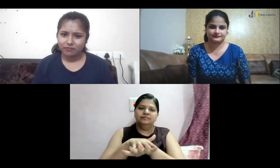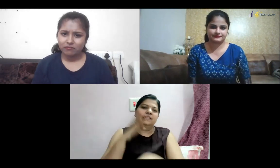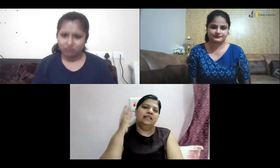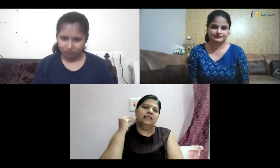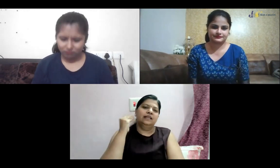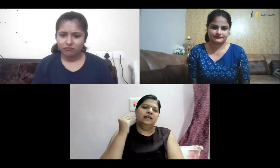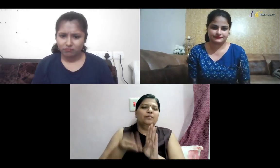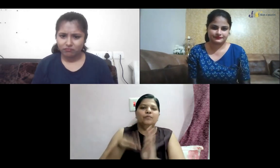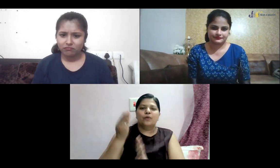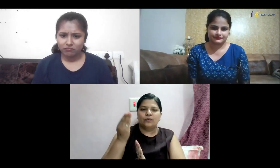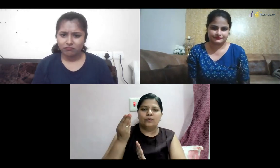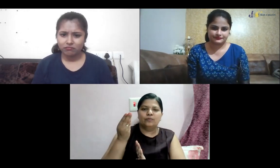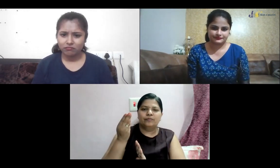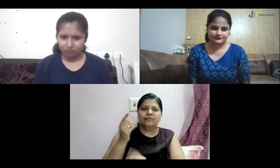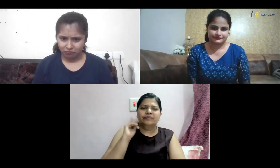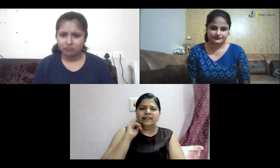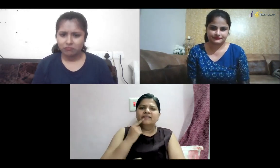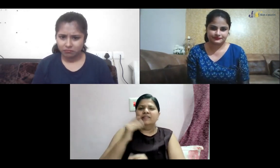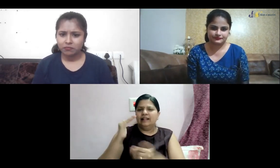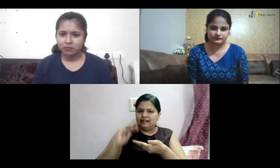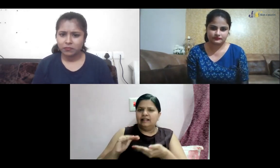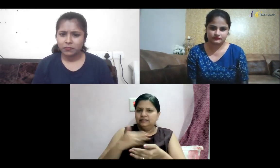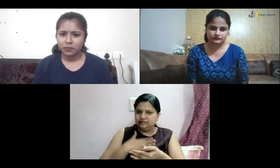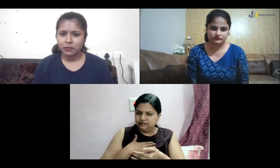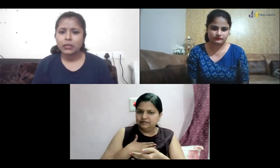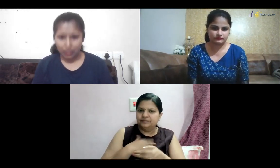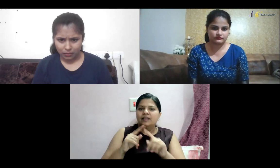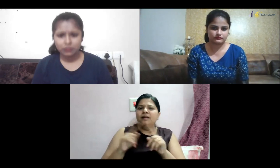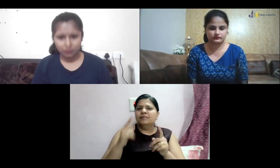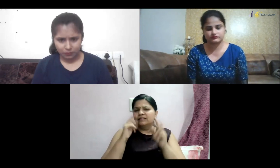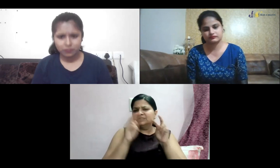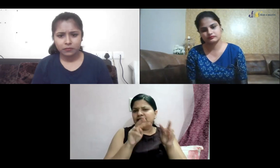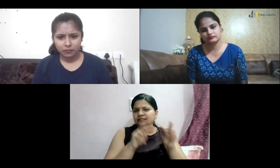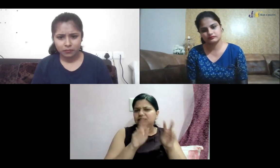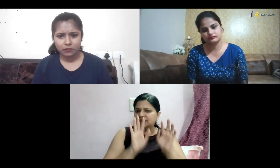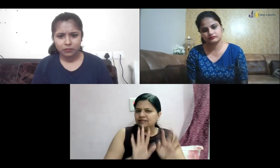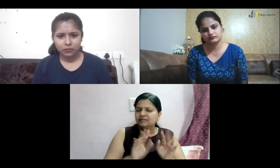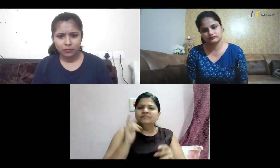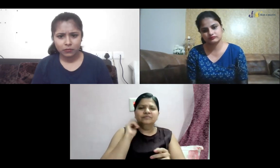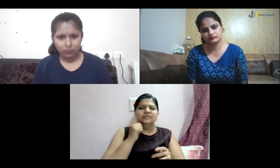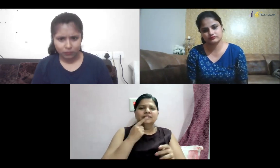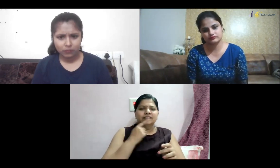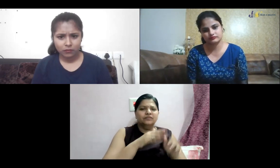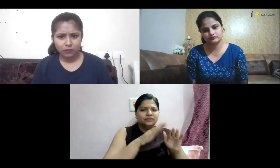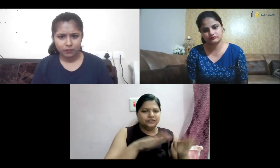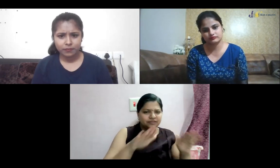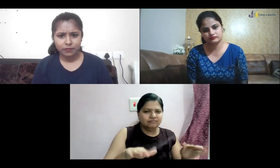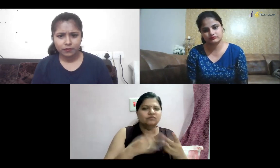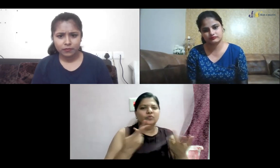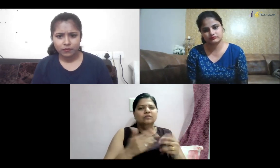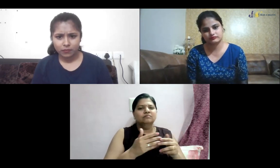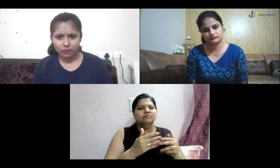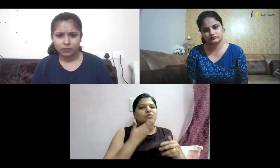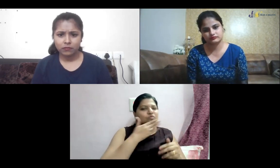So I have seen, I was studying in inclusive school. There is a like hearing people a lot, but deaf people I was only